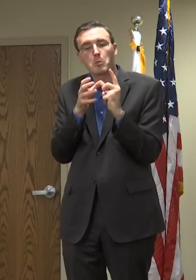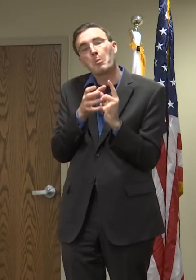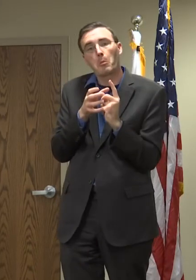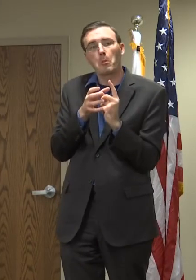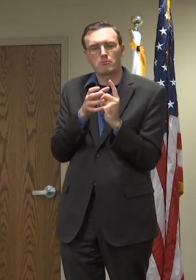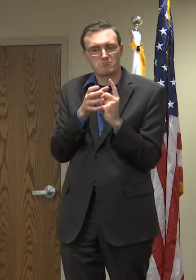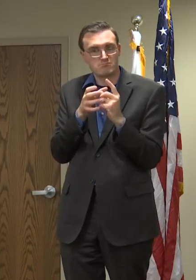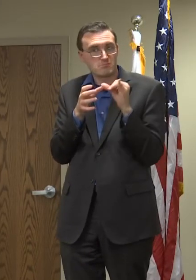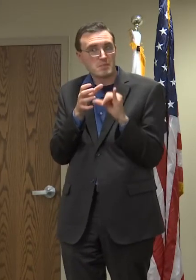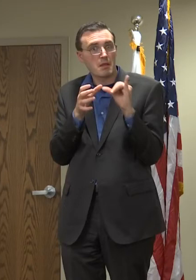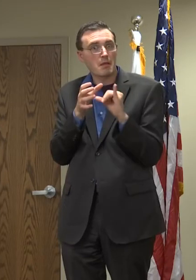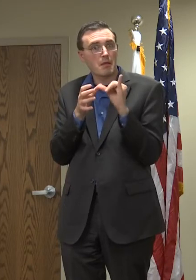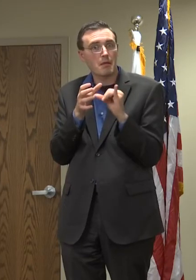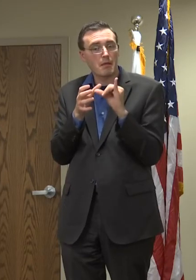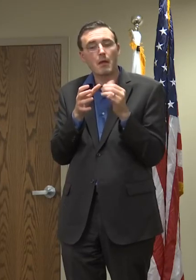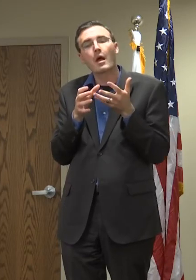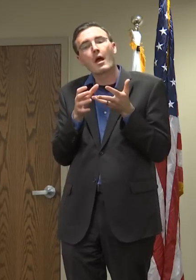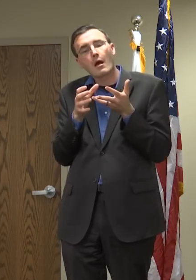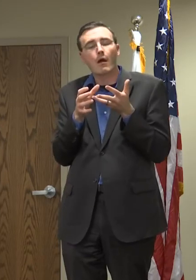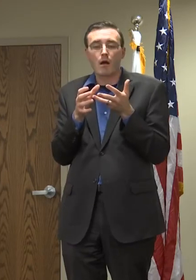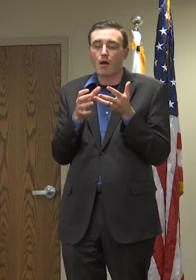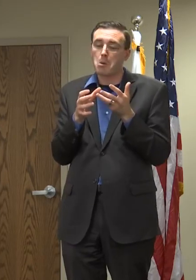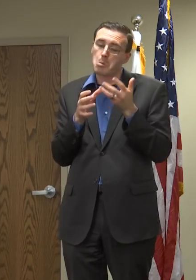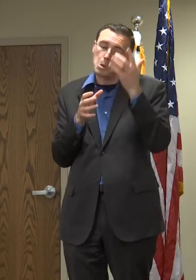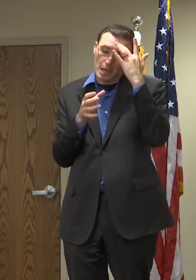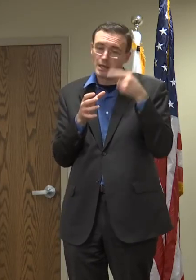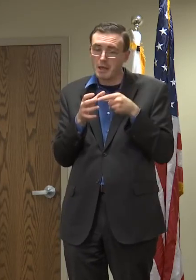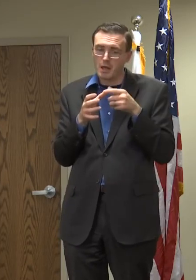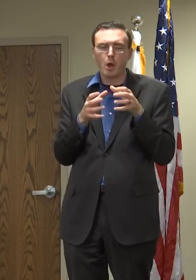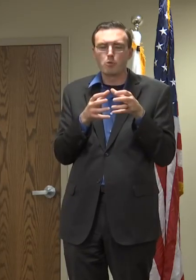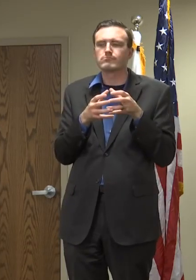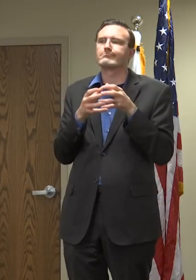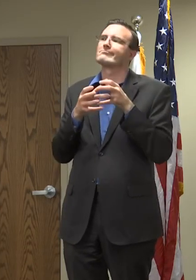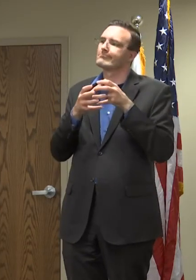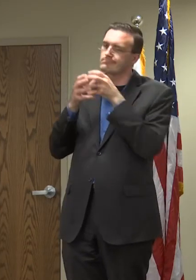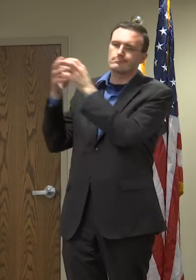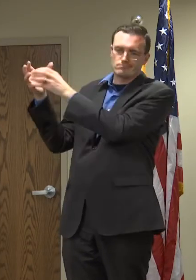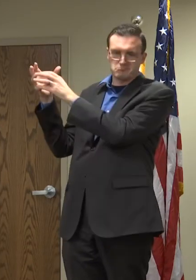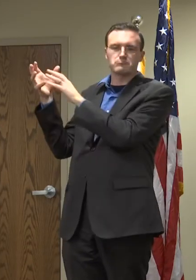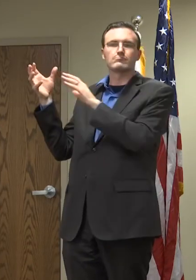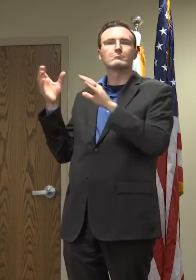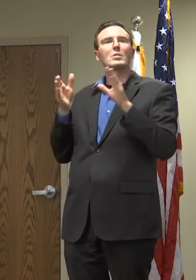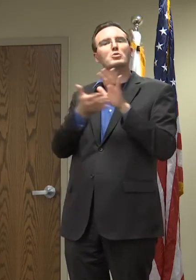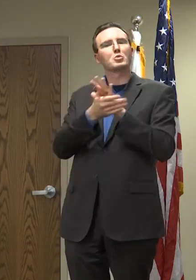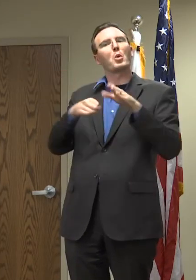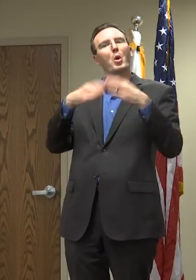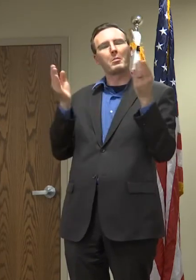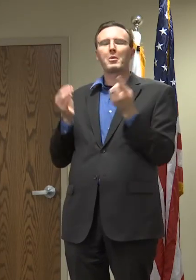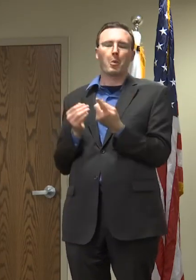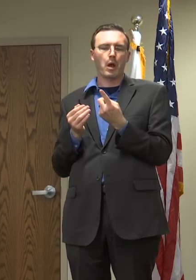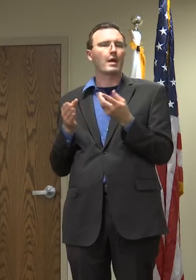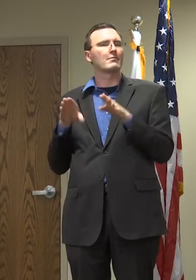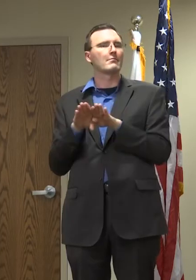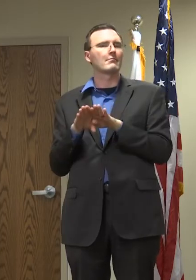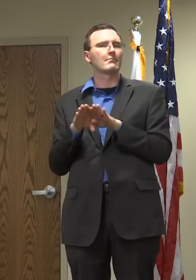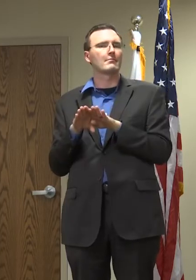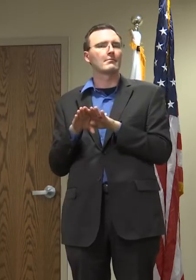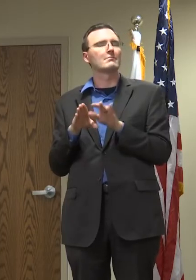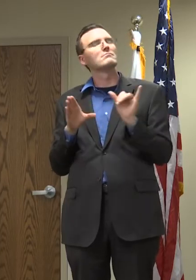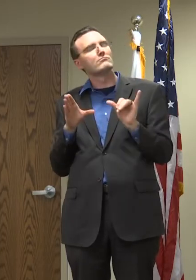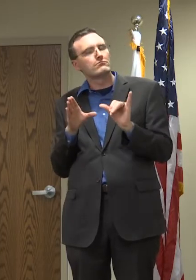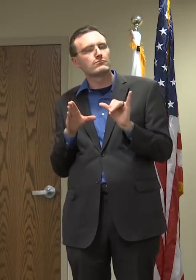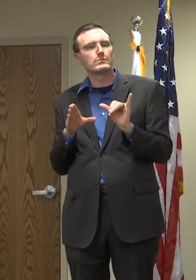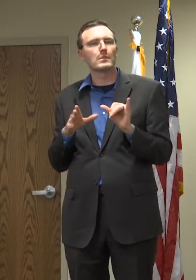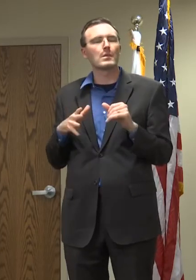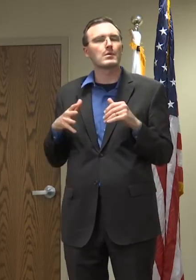classroom. If it's a larger group where we're moving a lot of people around and it's hard to determine what the contacts are, or you and I are in